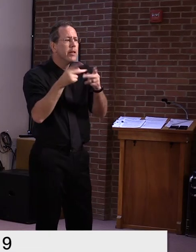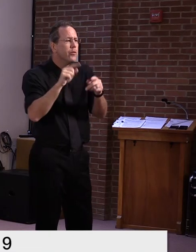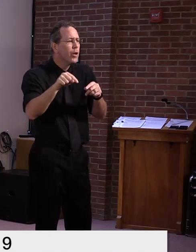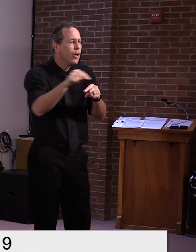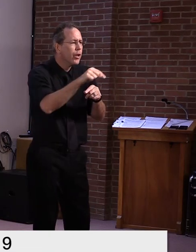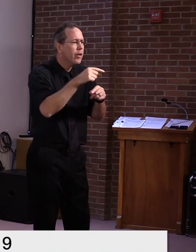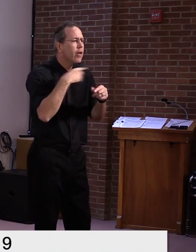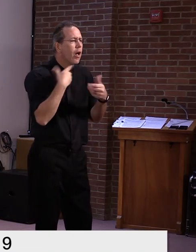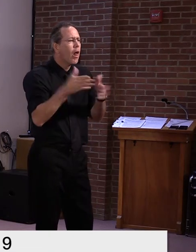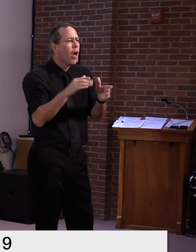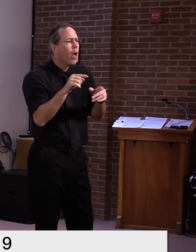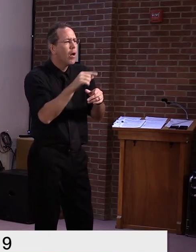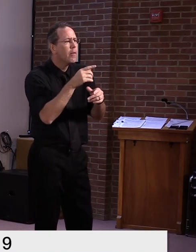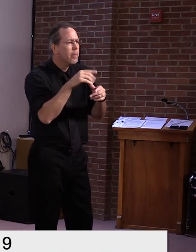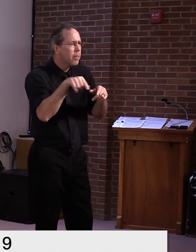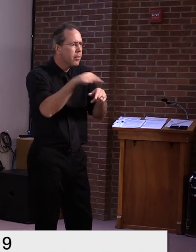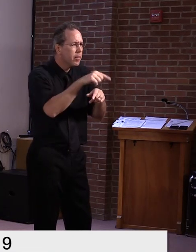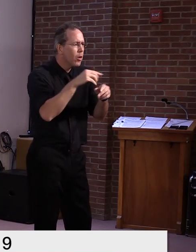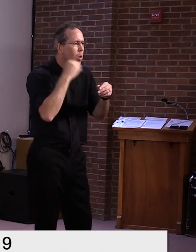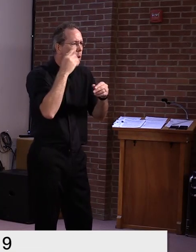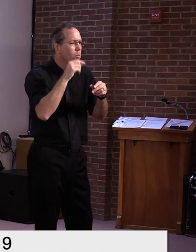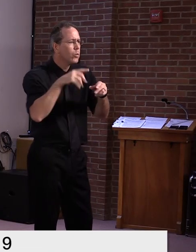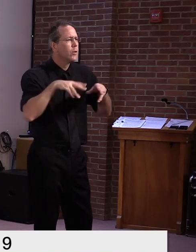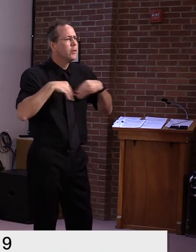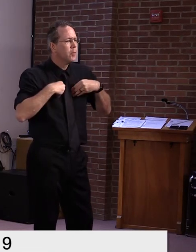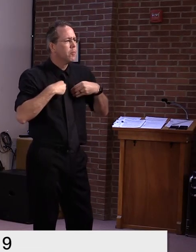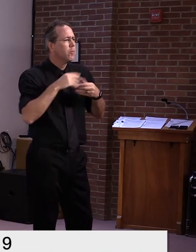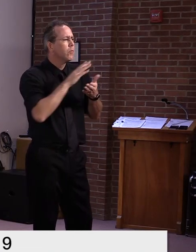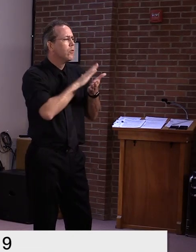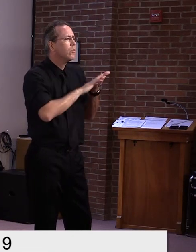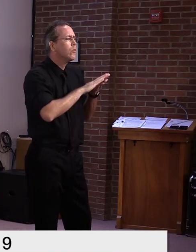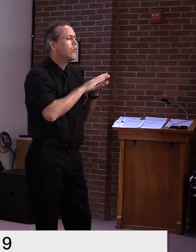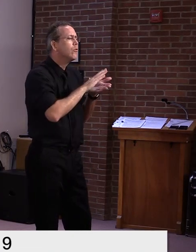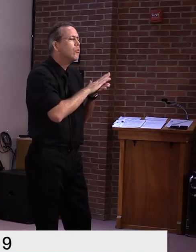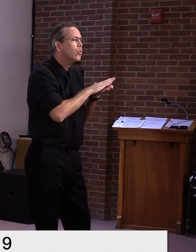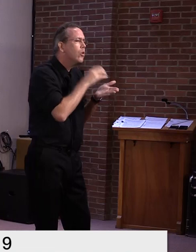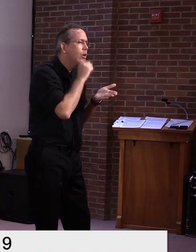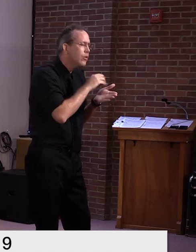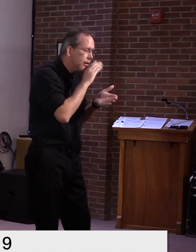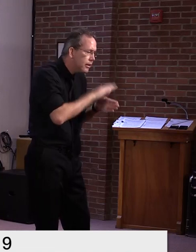to take school-aged children during school periods.